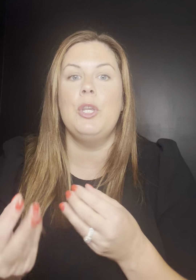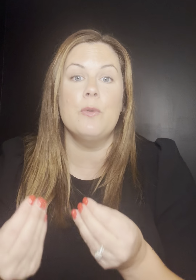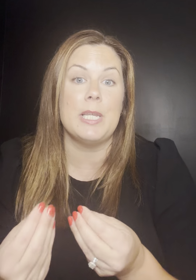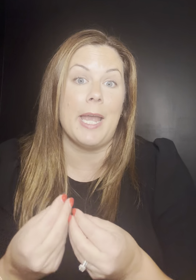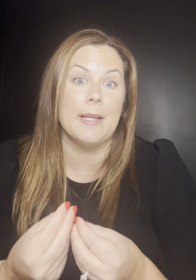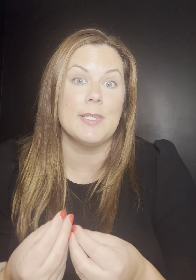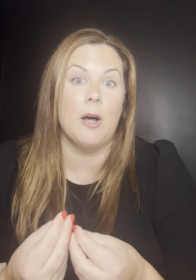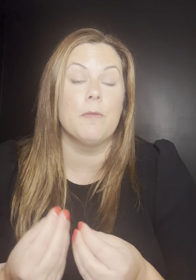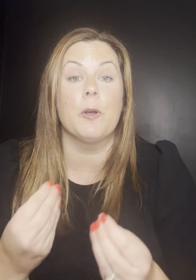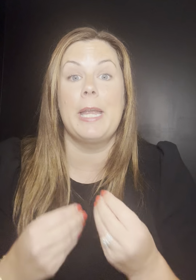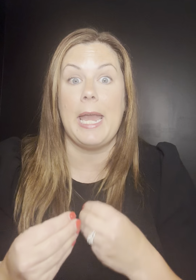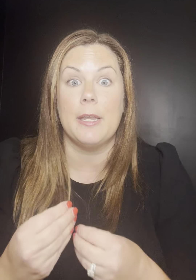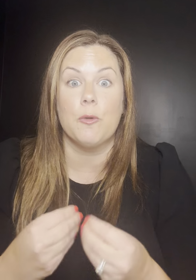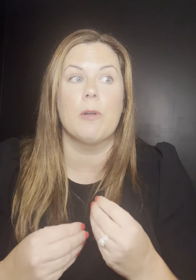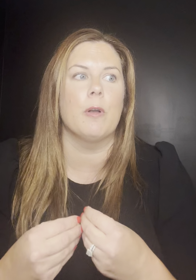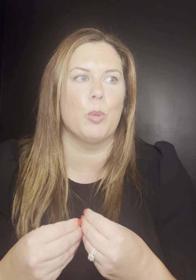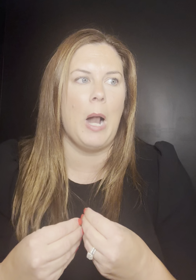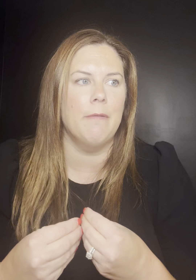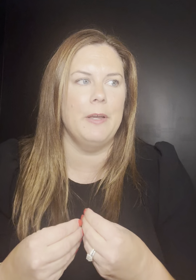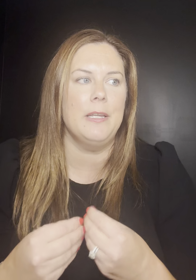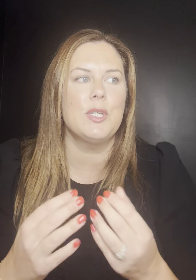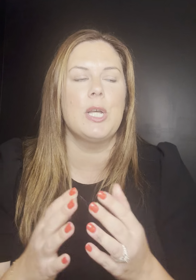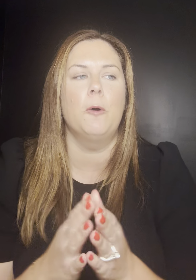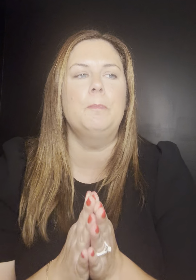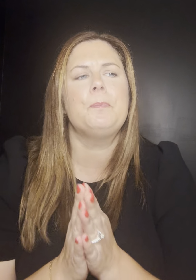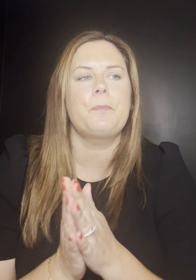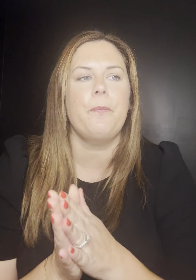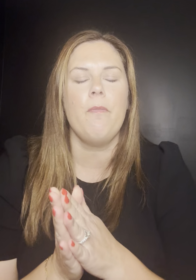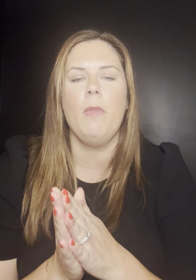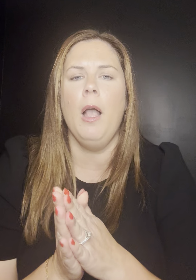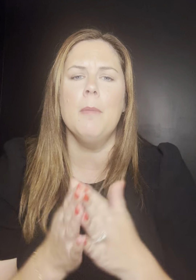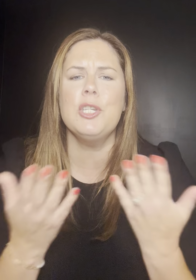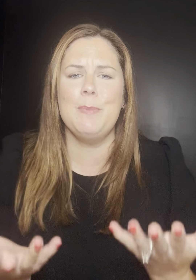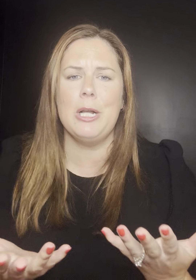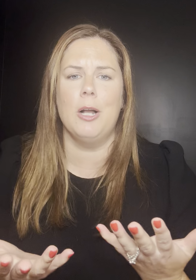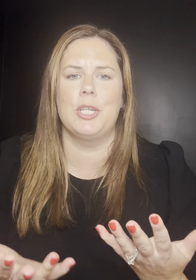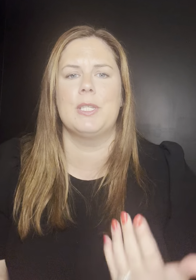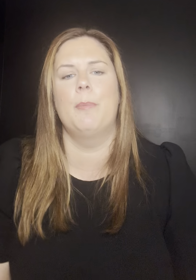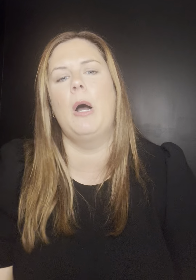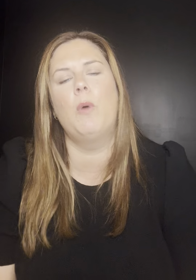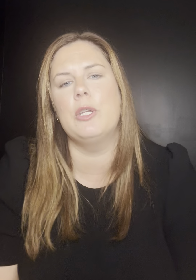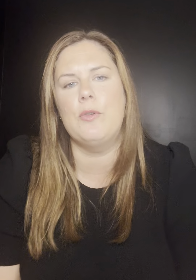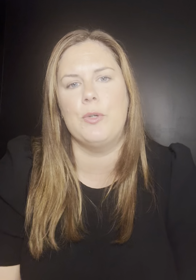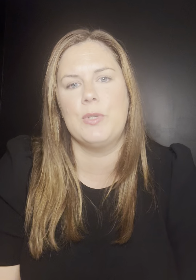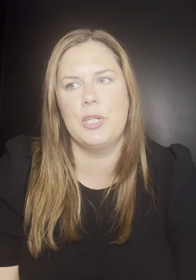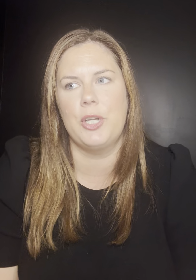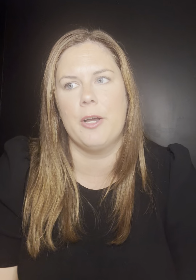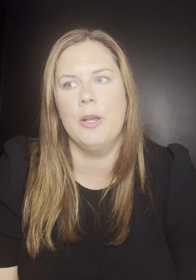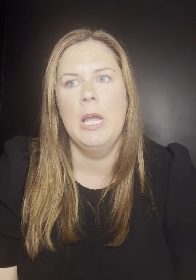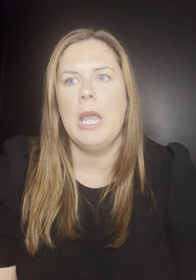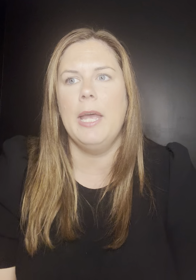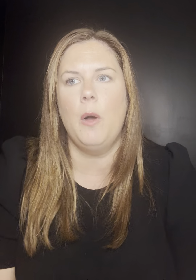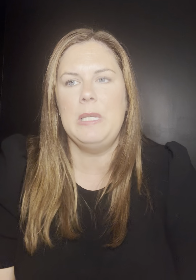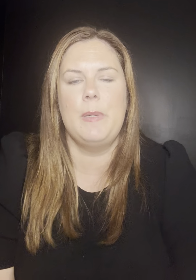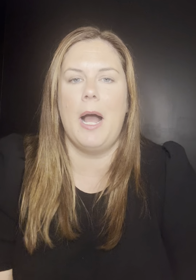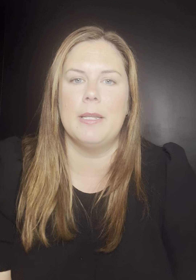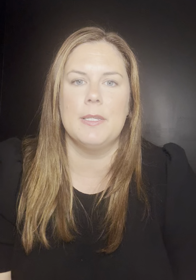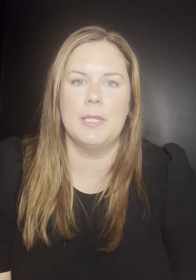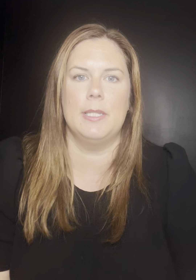using ASL for gain or for profit. So just be cautious about what you choose to share and always be honest and say